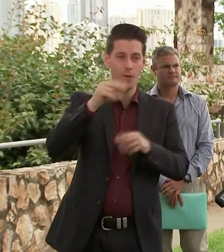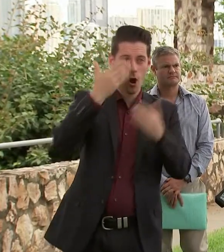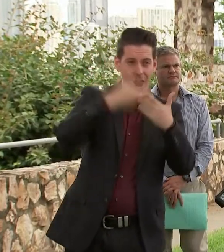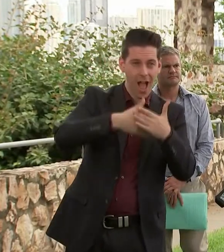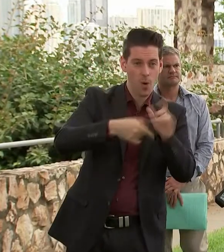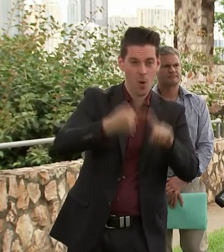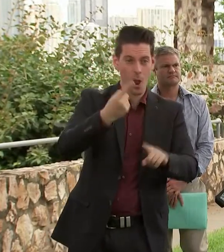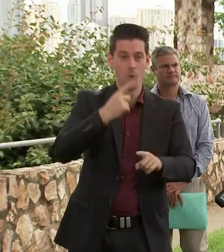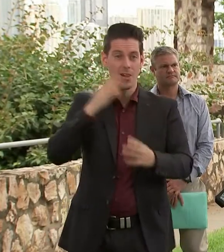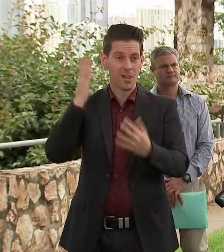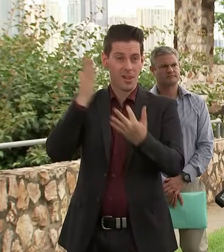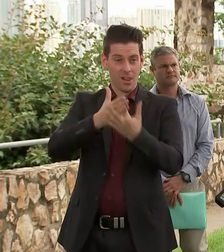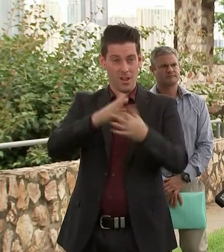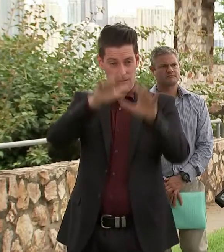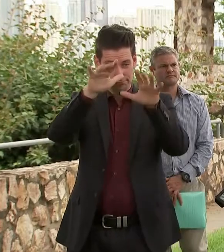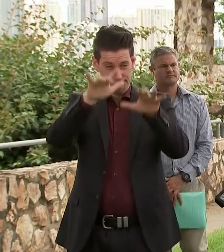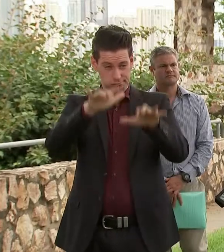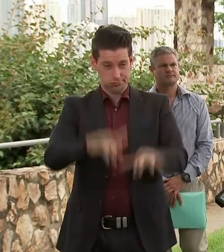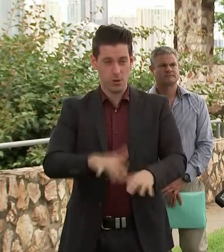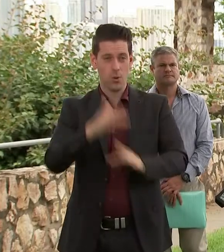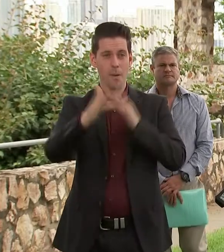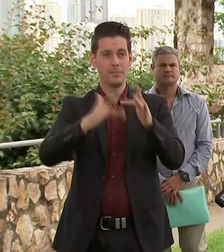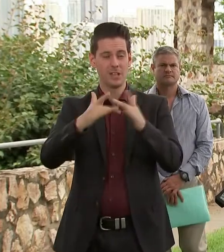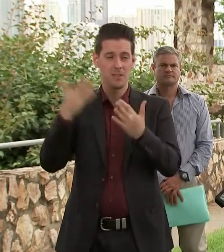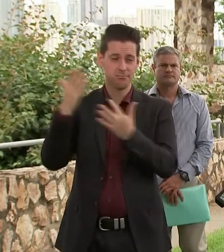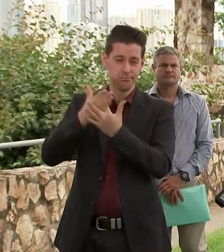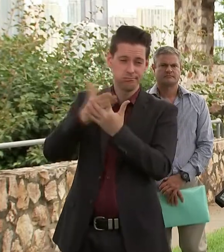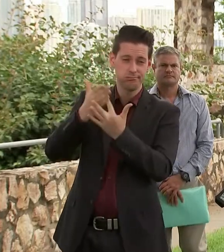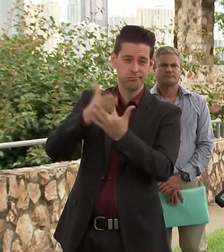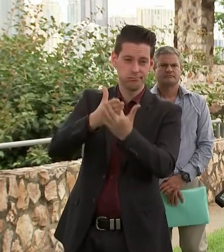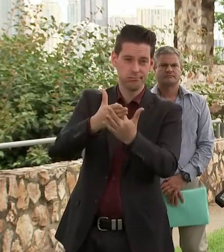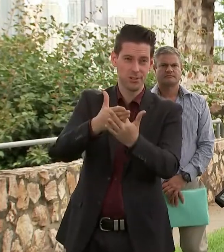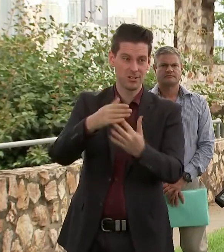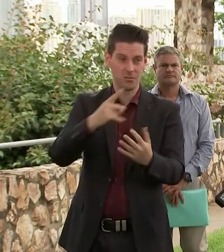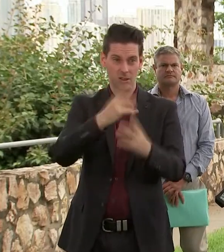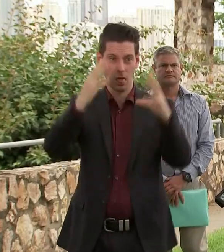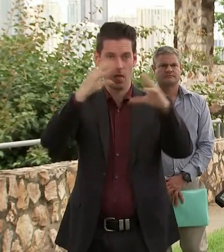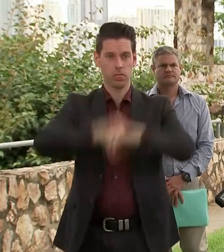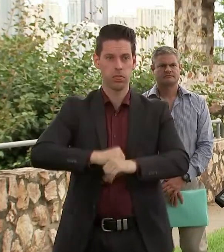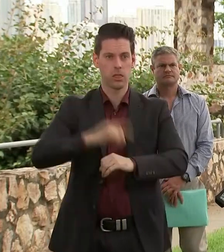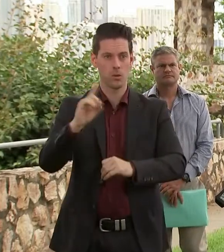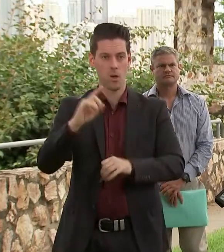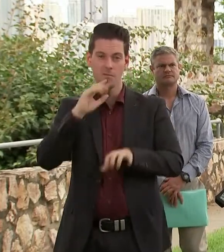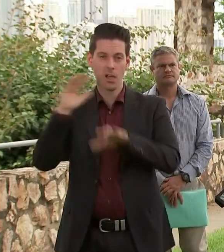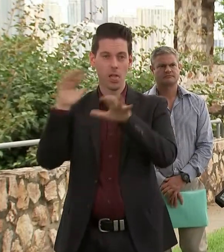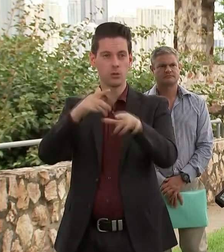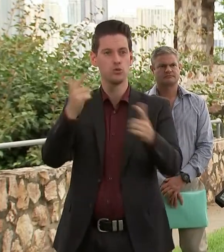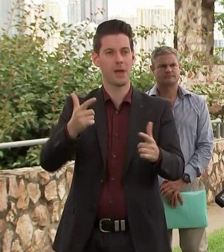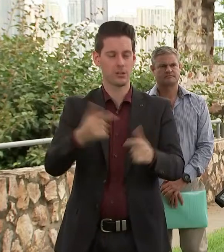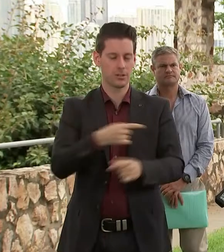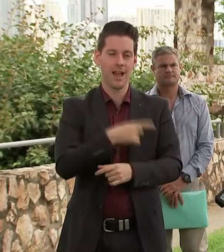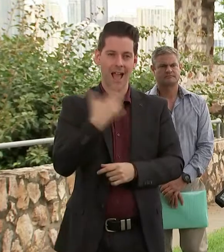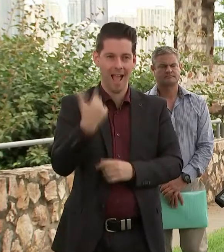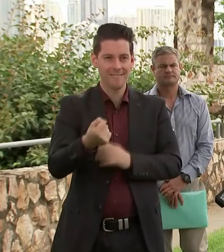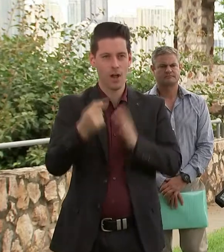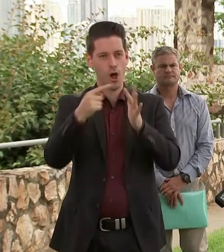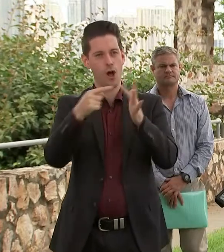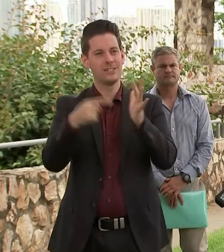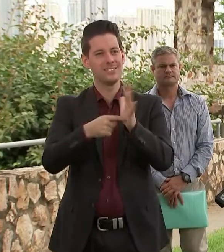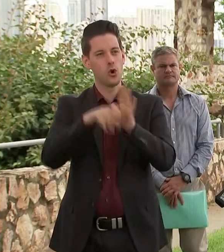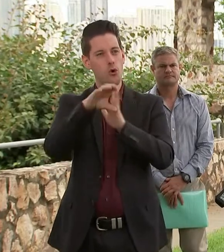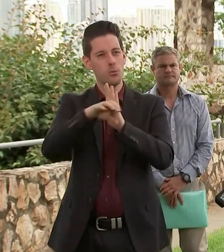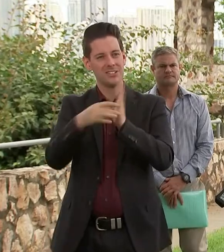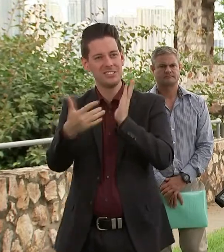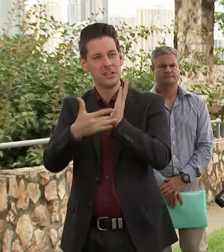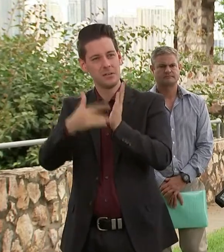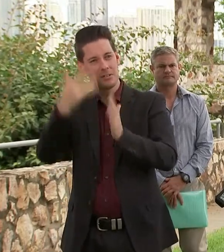what contingencies are in place for crashes? Yes, certainly we have our technical people already on standby. I've just been speaking to them this morning, ready to